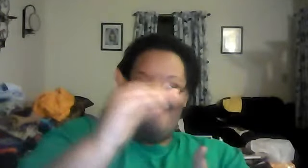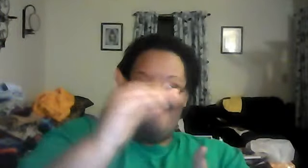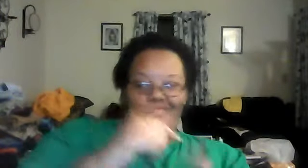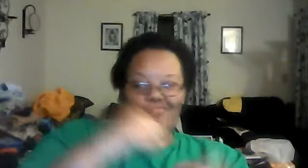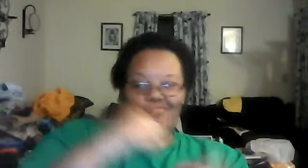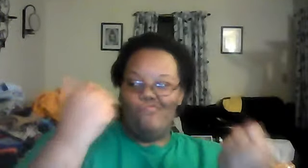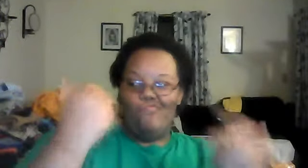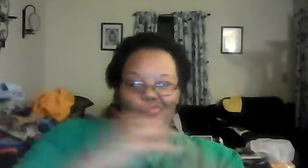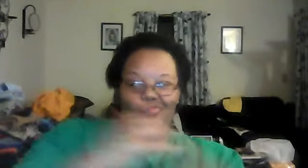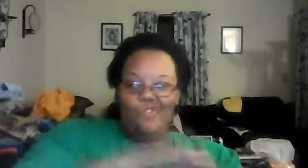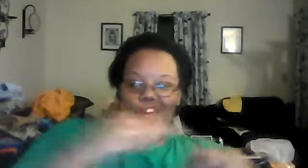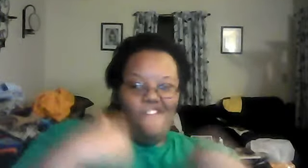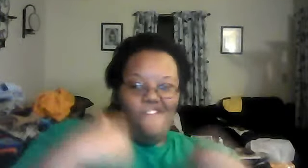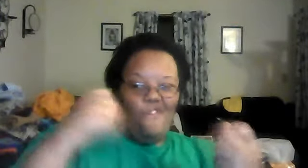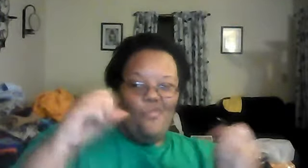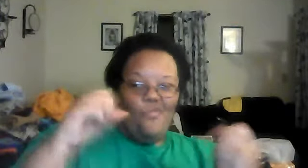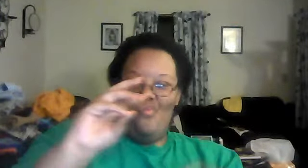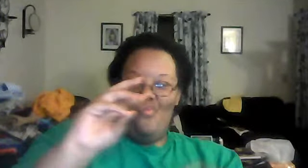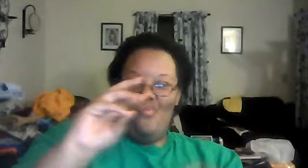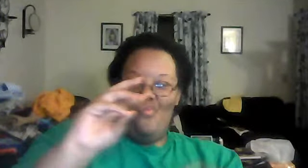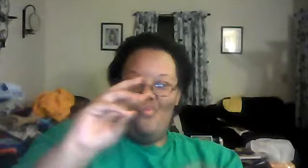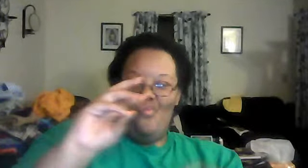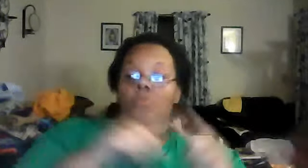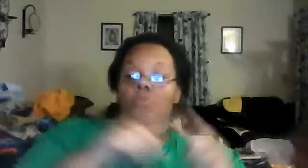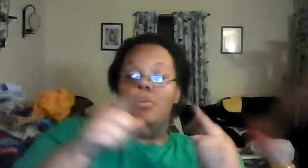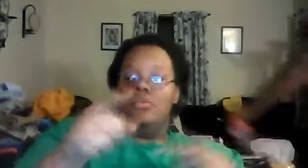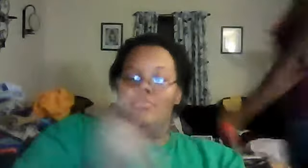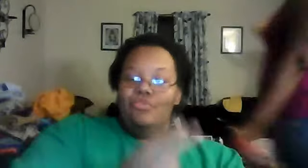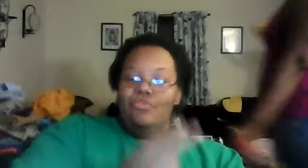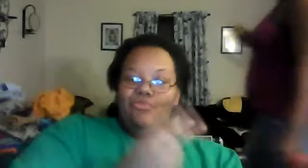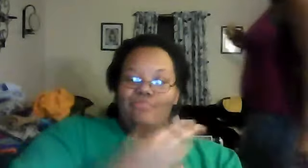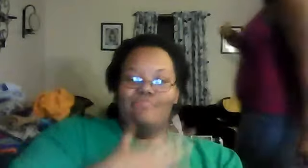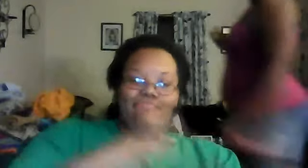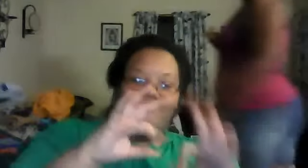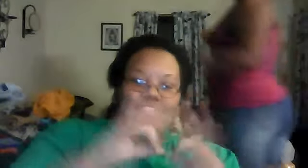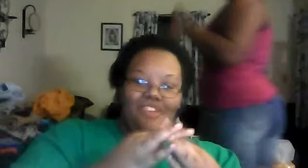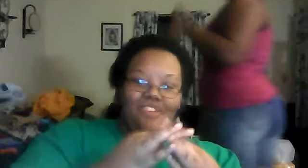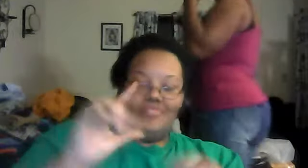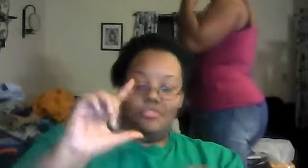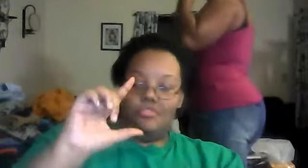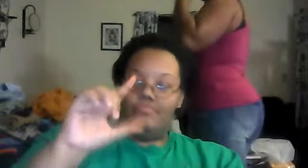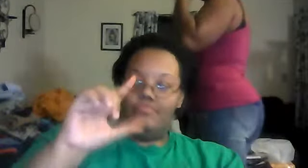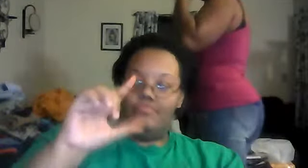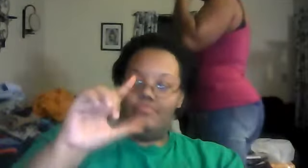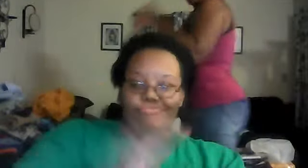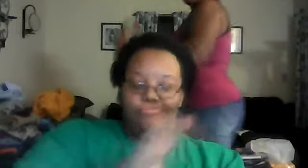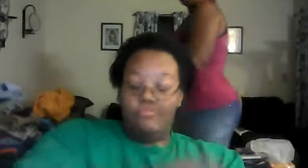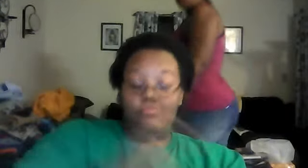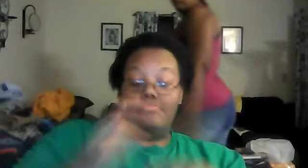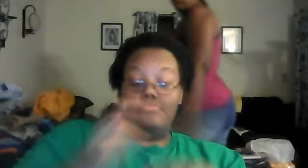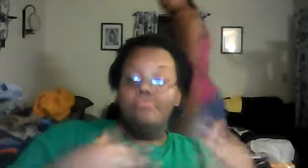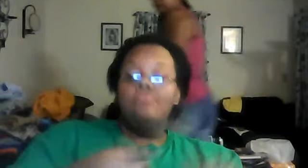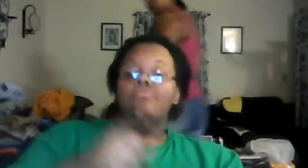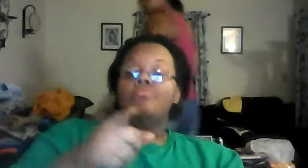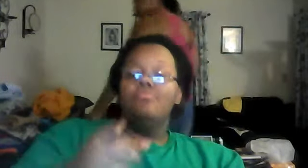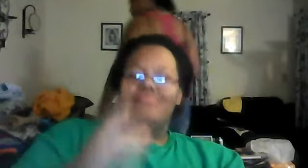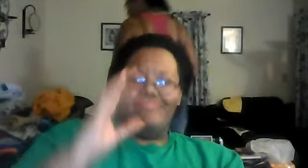people. Didn't I just tell you I'm a single-down mother in America? I can't afford to pay you a goddamn thing. Damn,